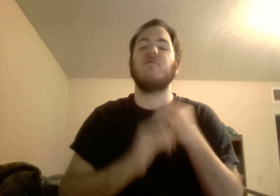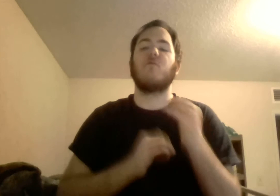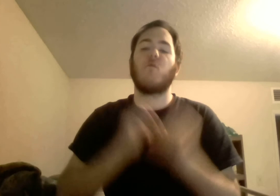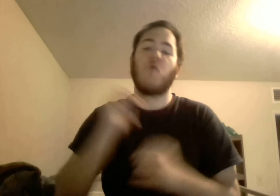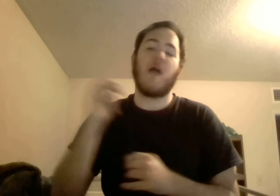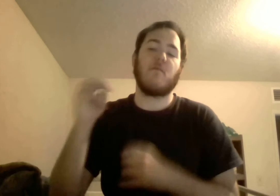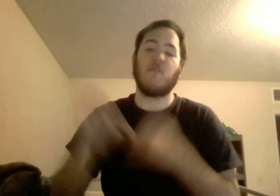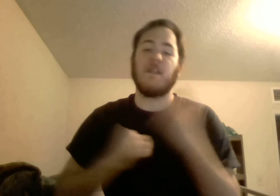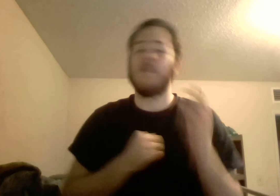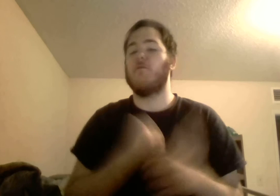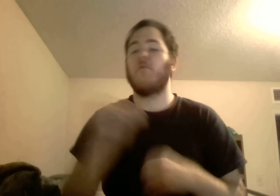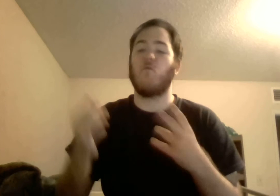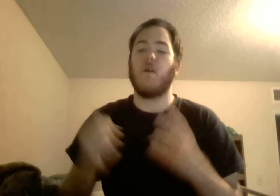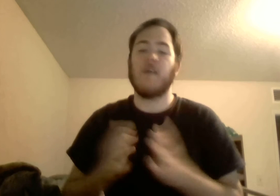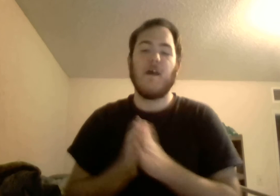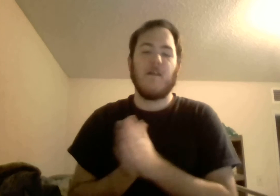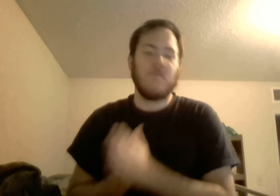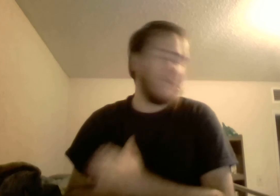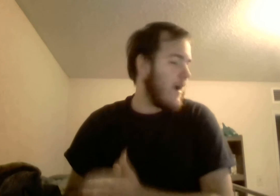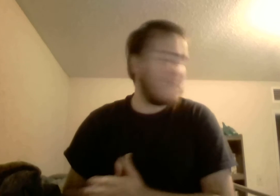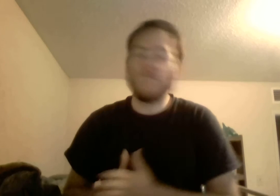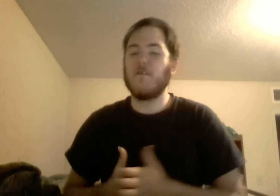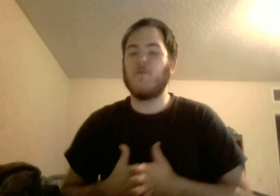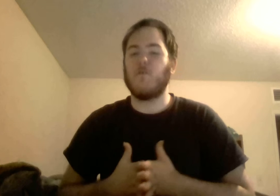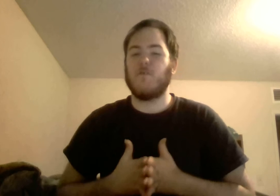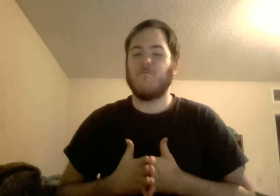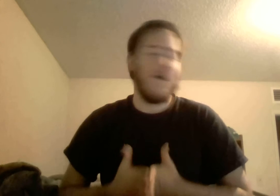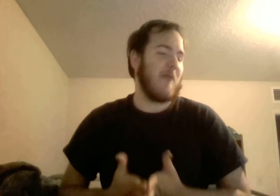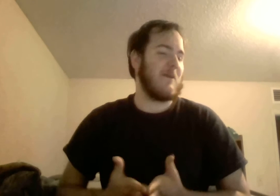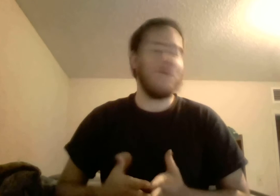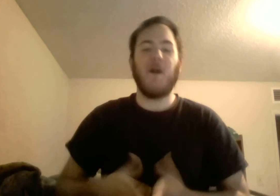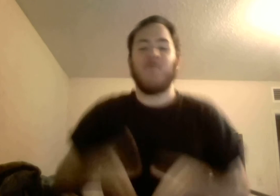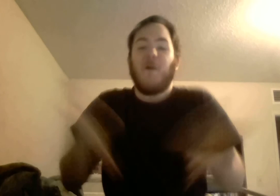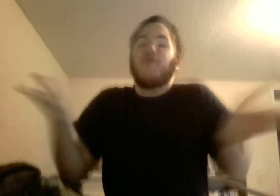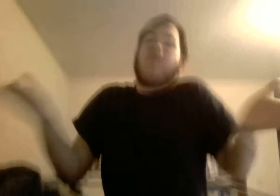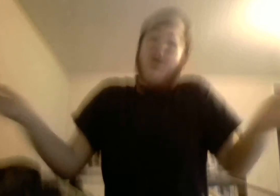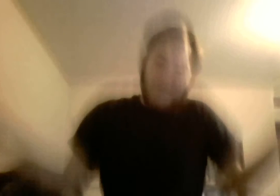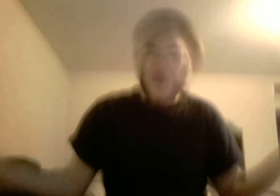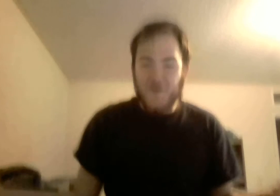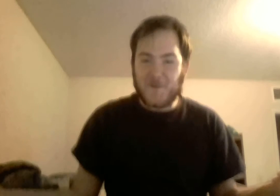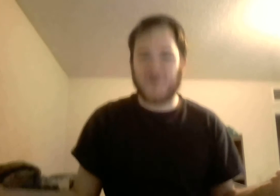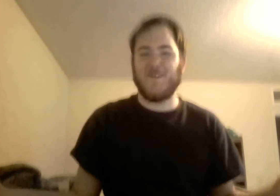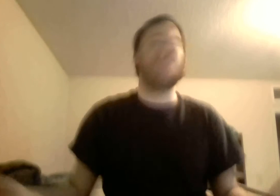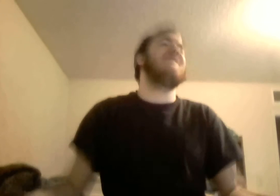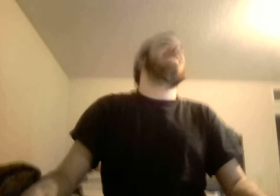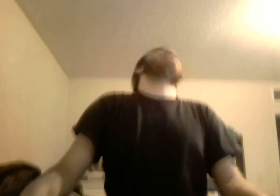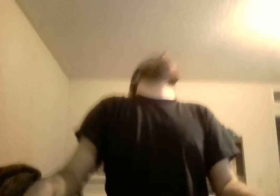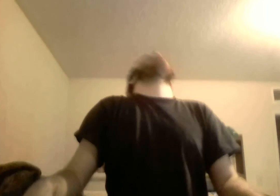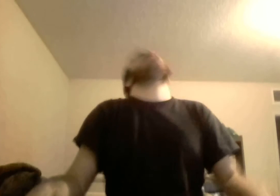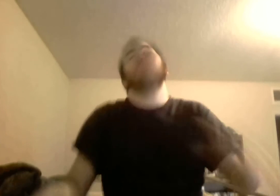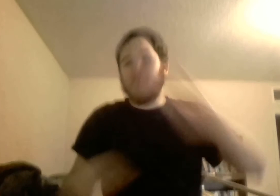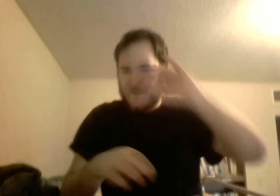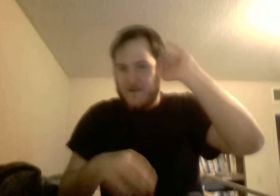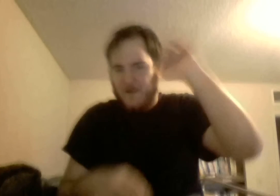feature of Rohan, you're a villain one. Not for Discord. I mean, come on, what about Discord? He just got a